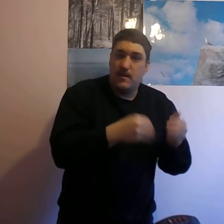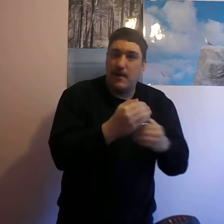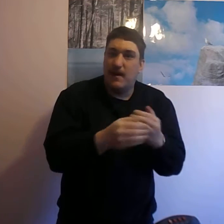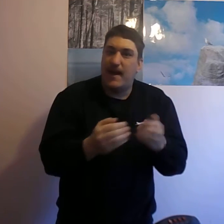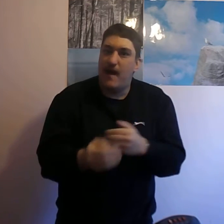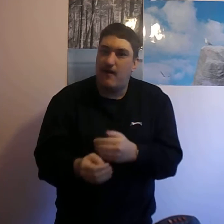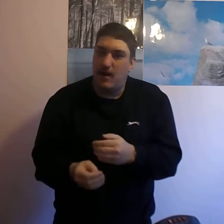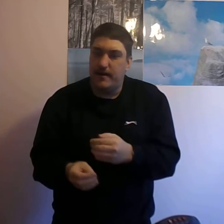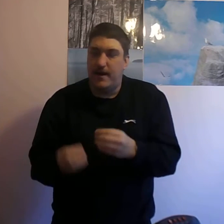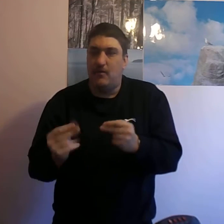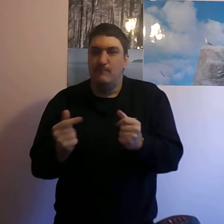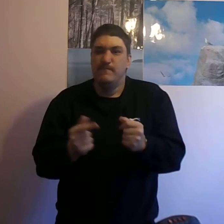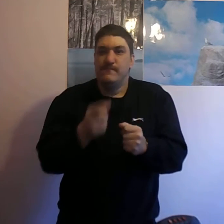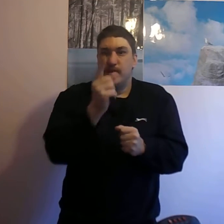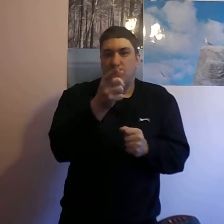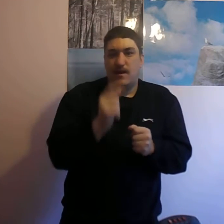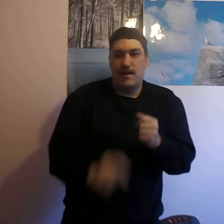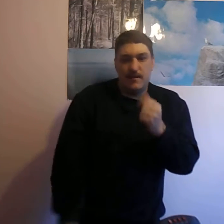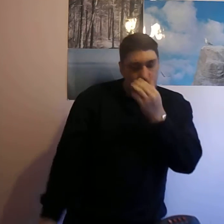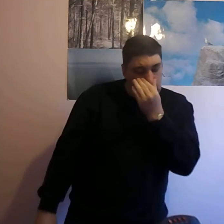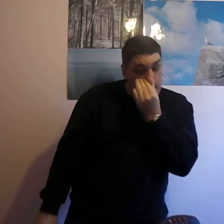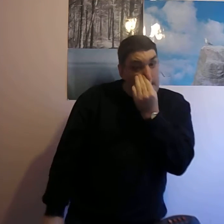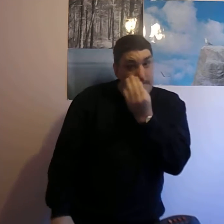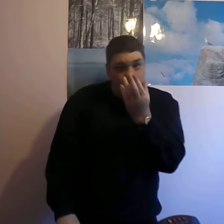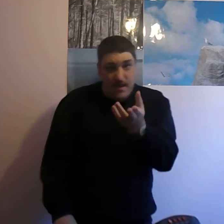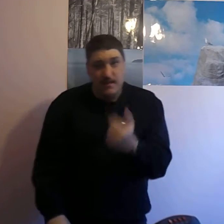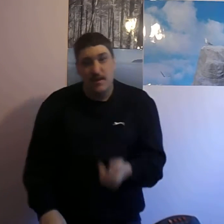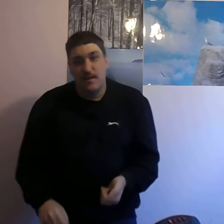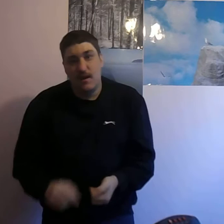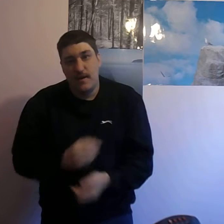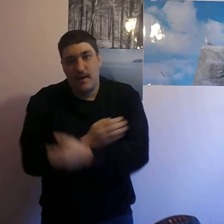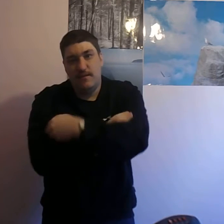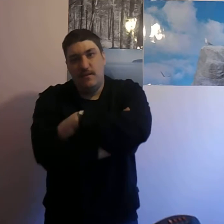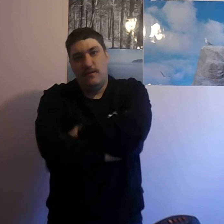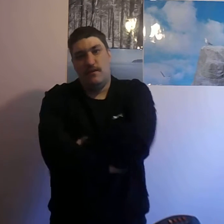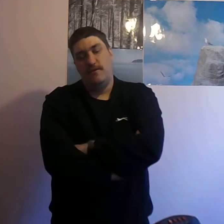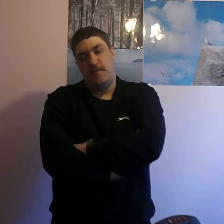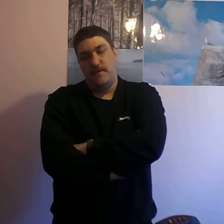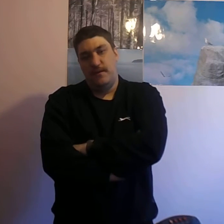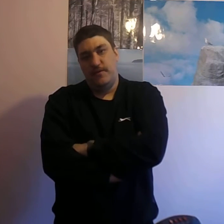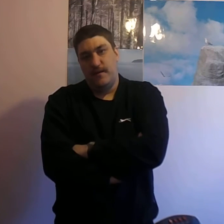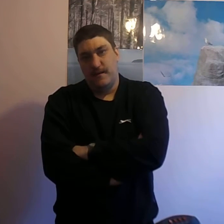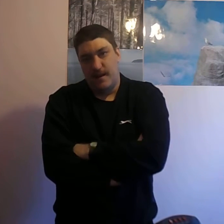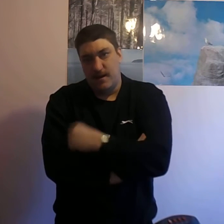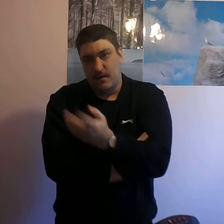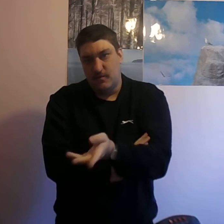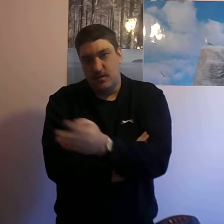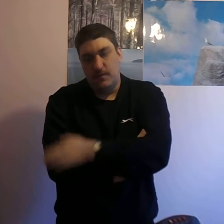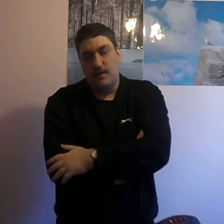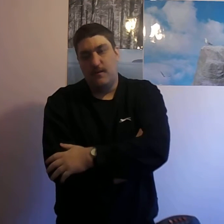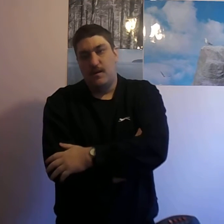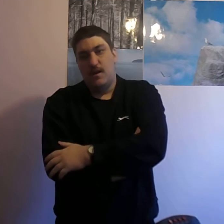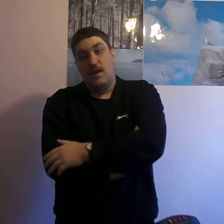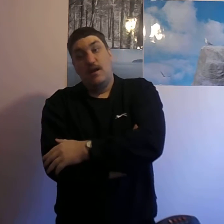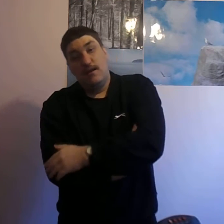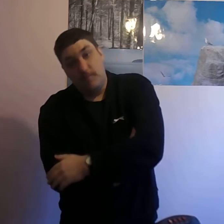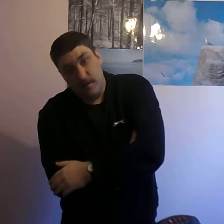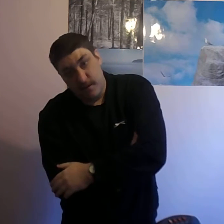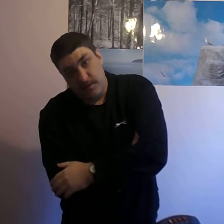about Caroline. Now, here's going into the conspiracy theories that I told you about. Conspiracy theories